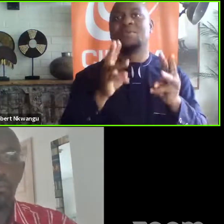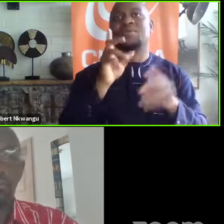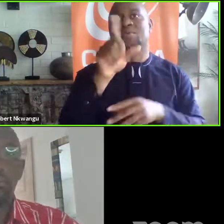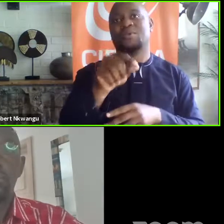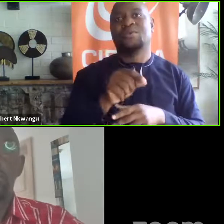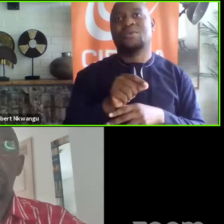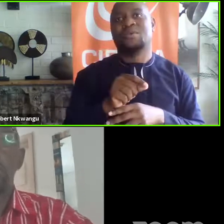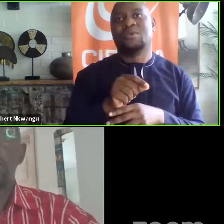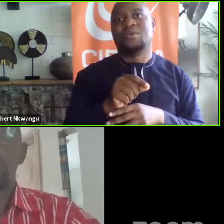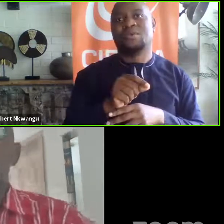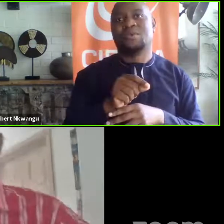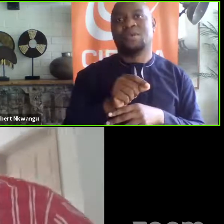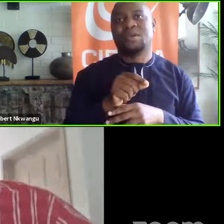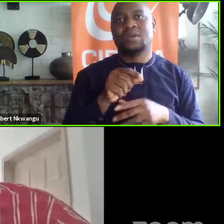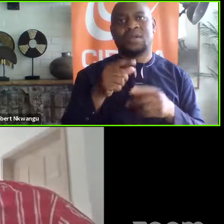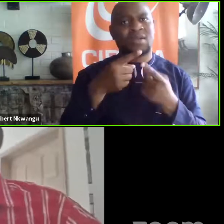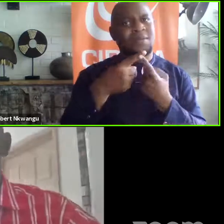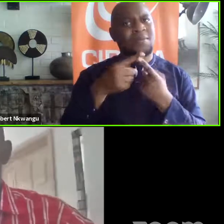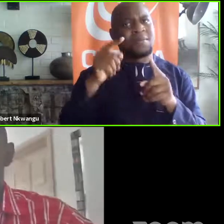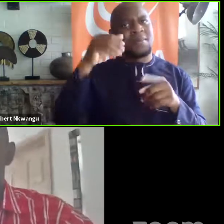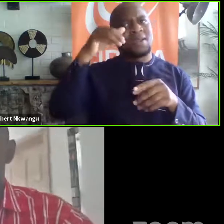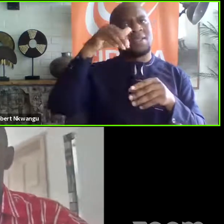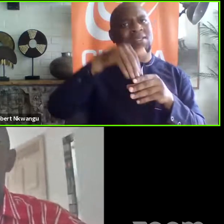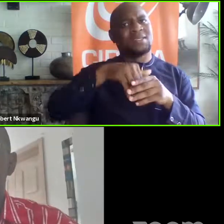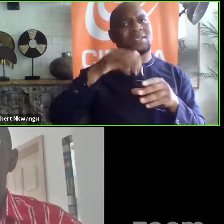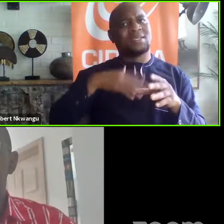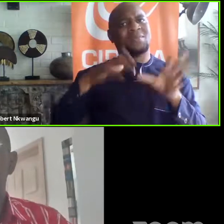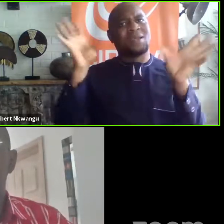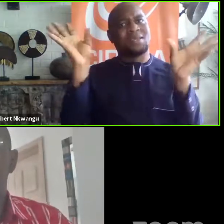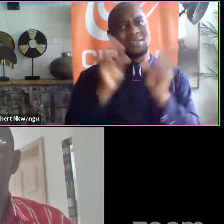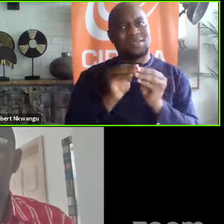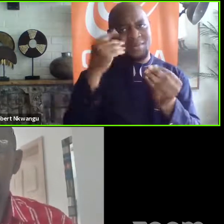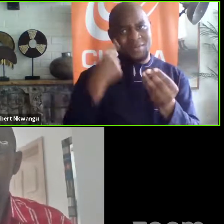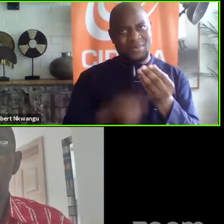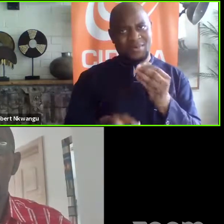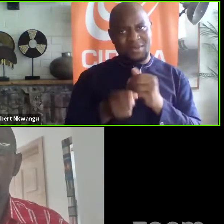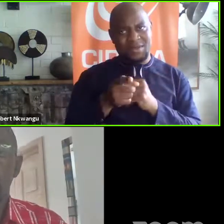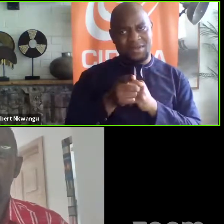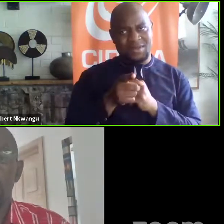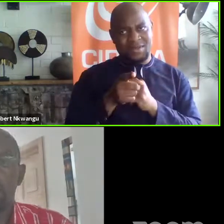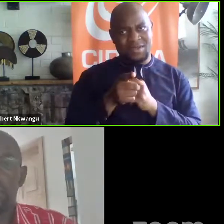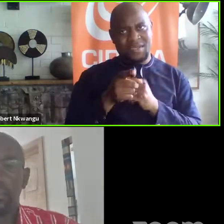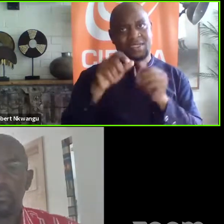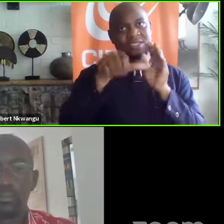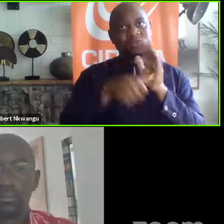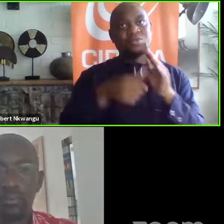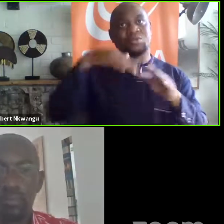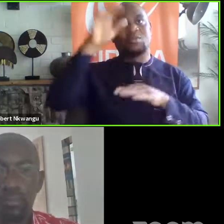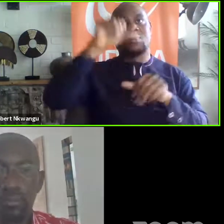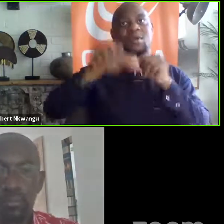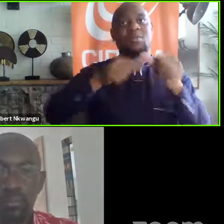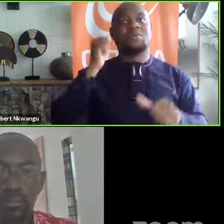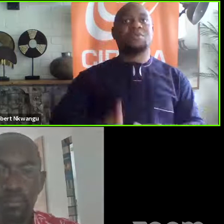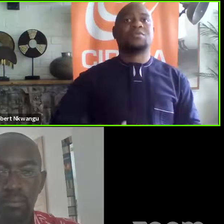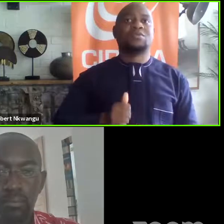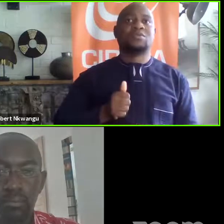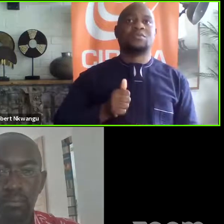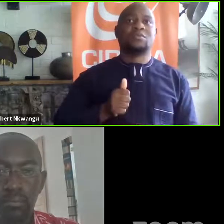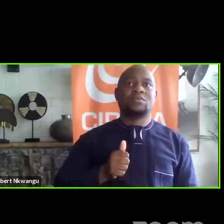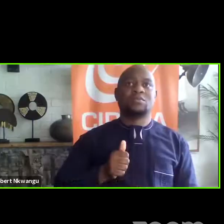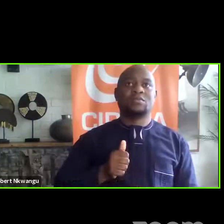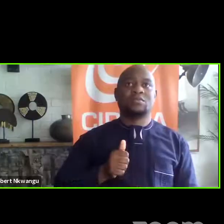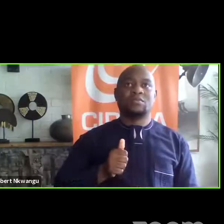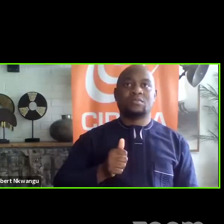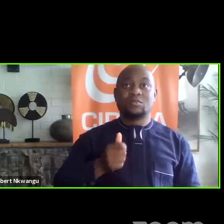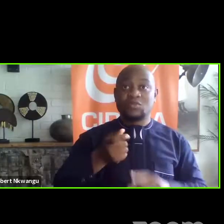when anything is happening, when any event is happening. And in my summary is that the issue is